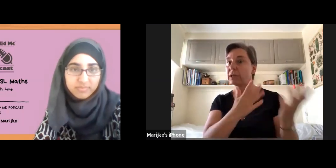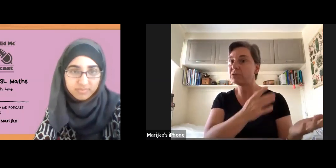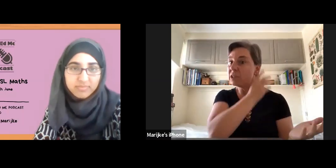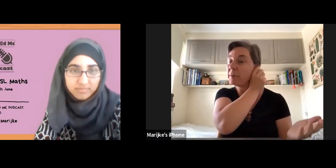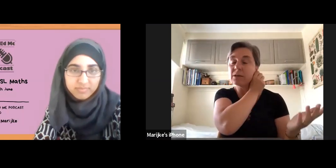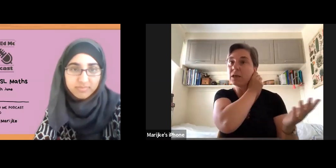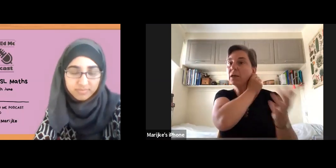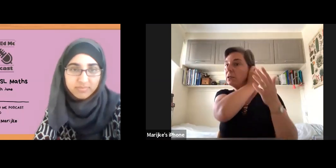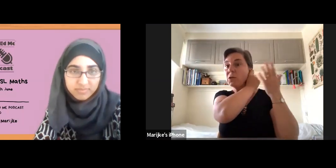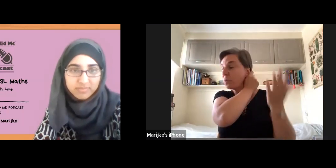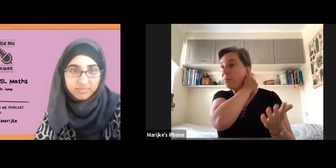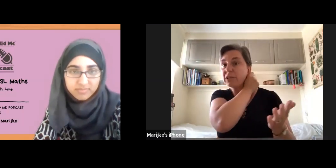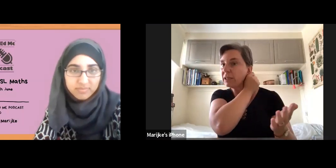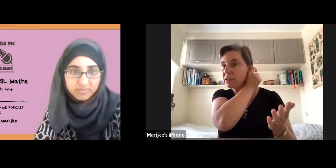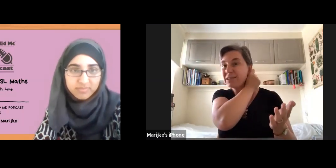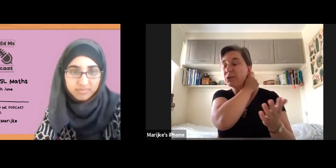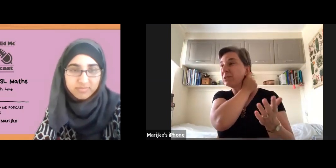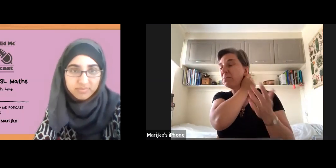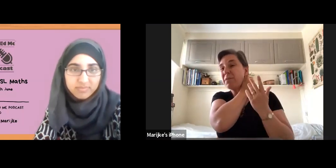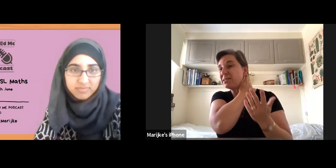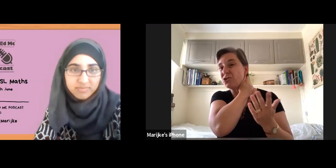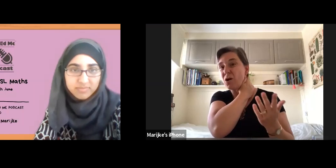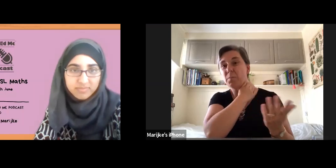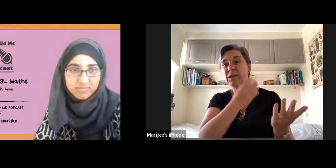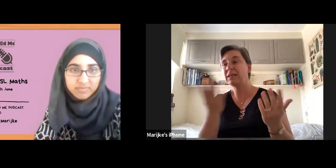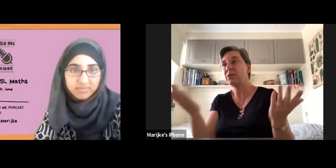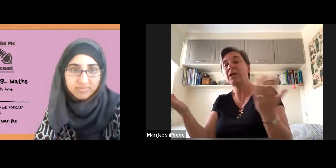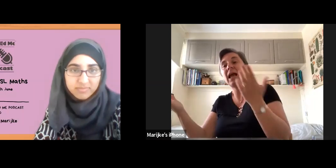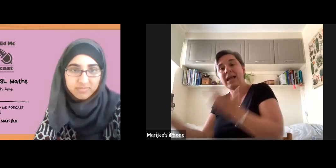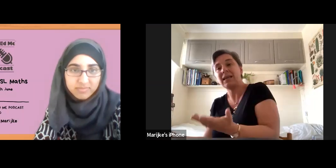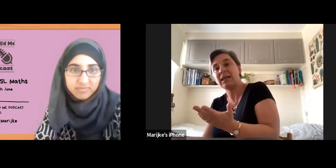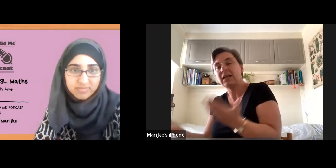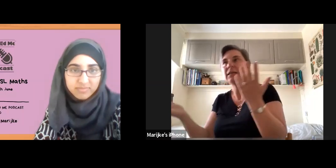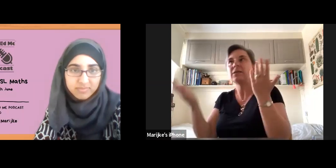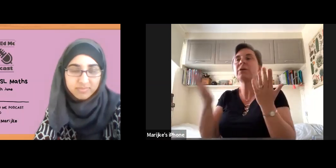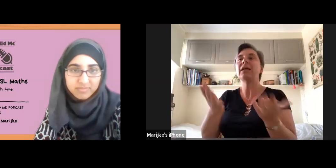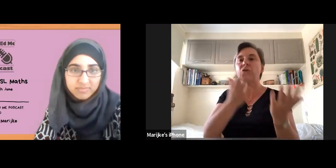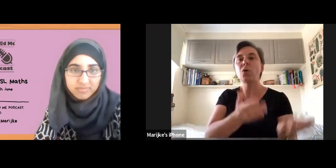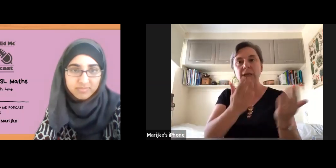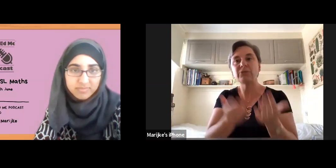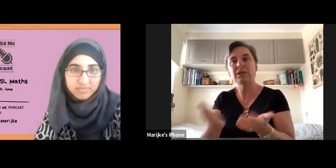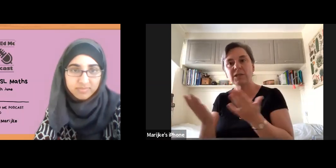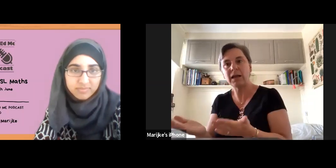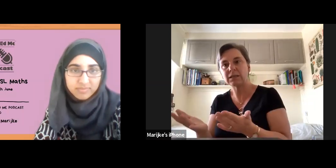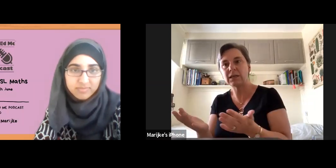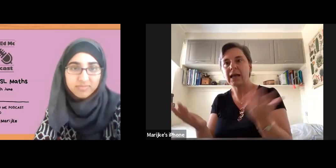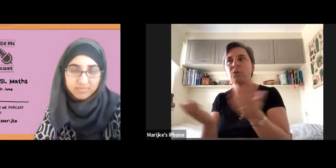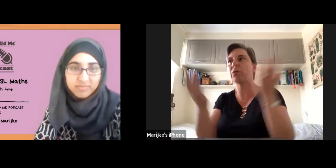to teach, because, you know, primary teachers, they're doing an amazing job, but they don't get taught how to teach maths. They get what,